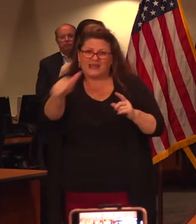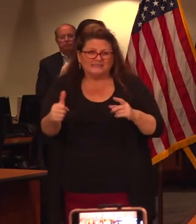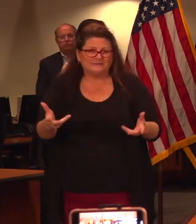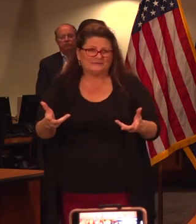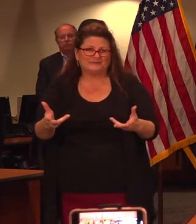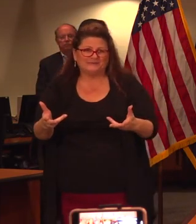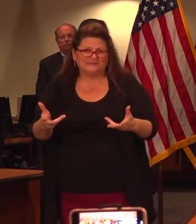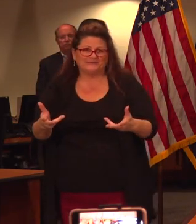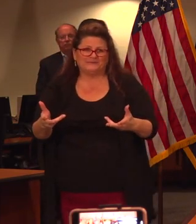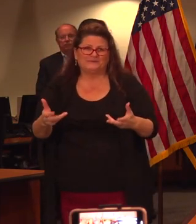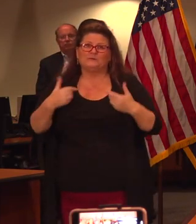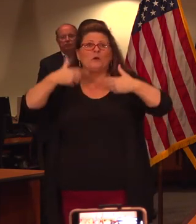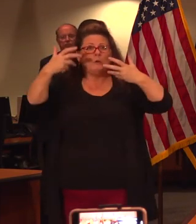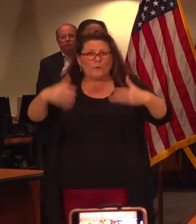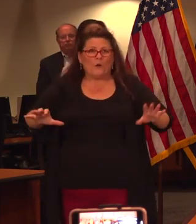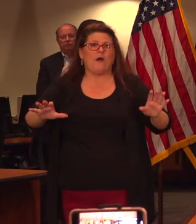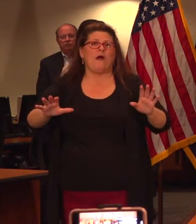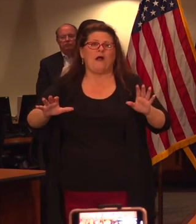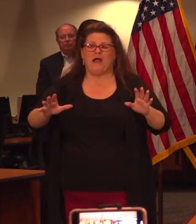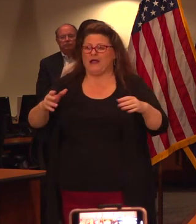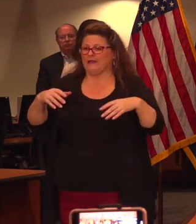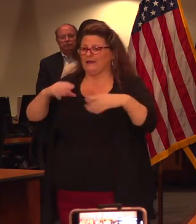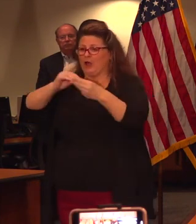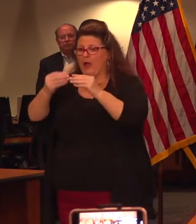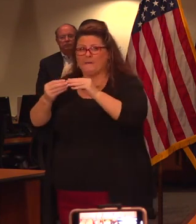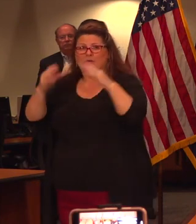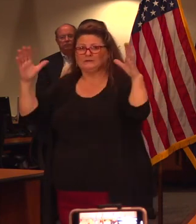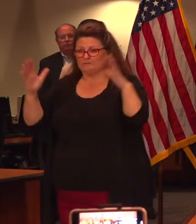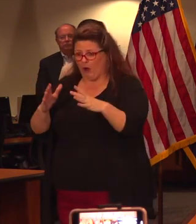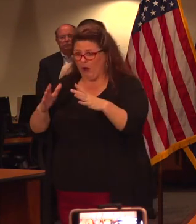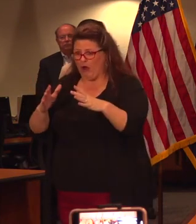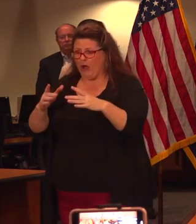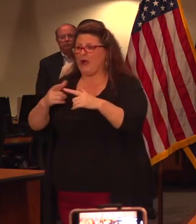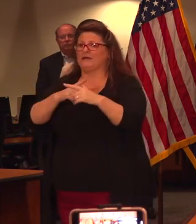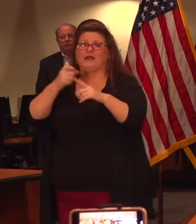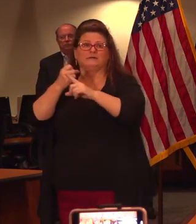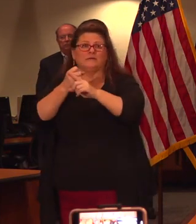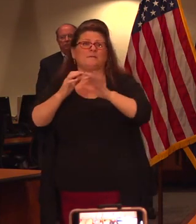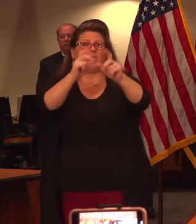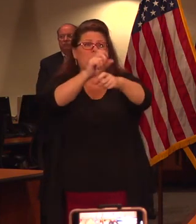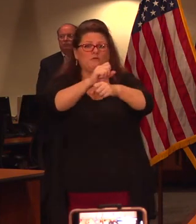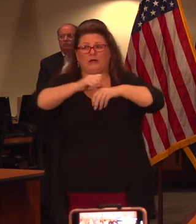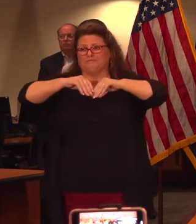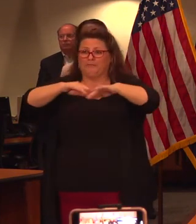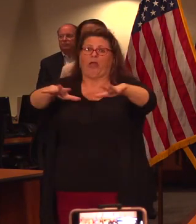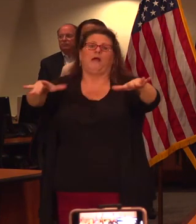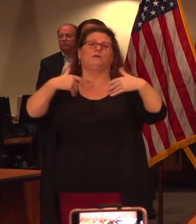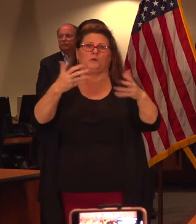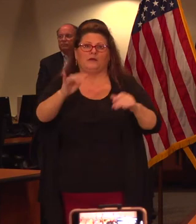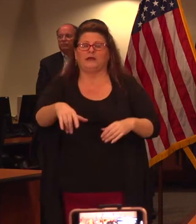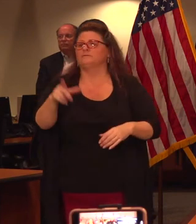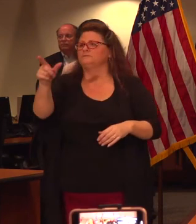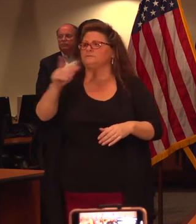don't have a rebound to where we end up worse than we started. Hey, Governor. Yes, ma'am. How is COVID-19 affecting your